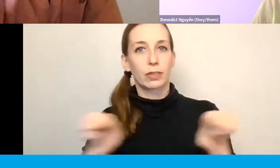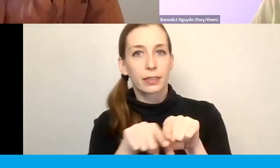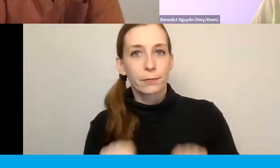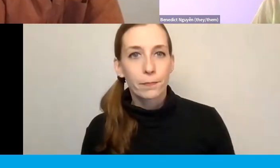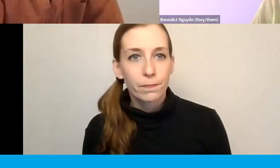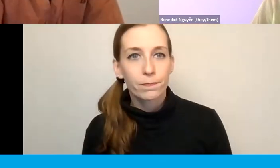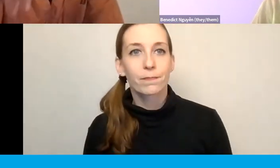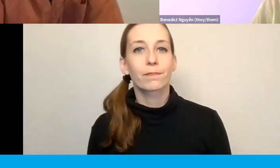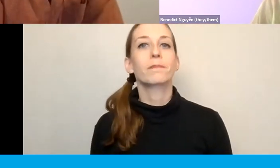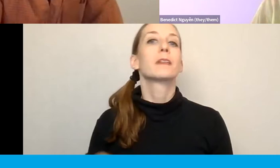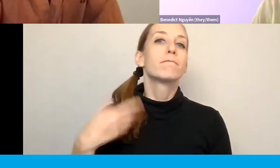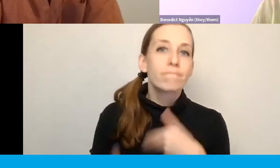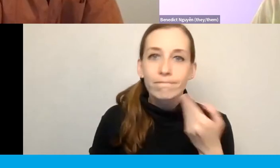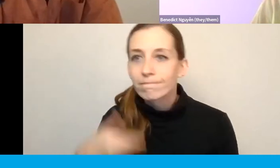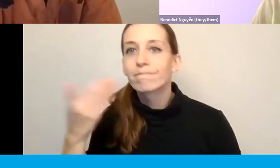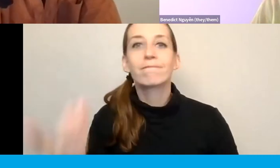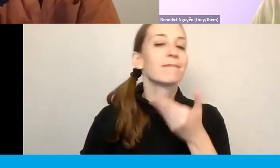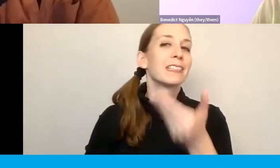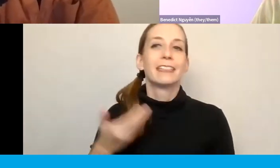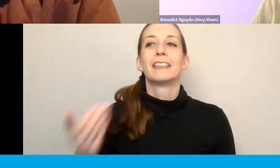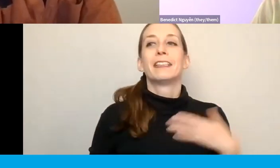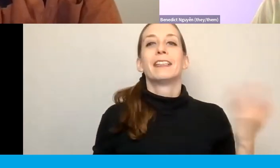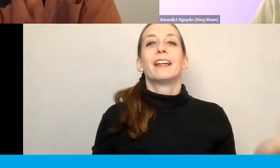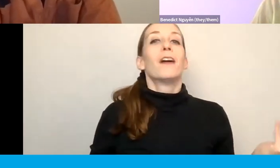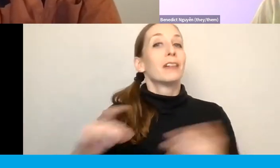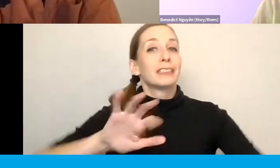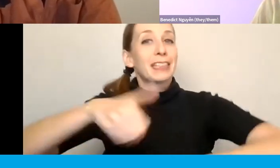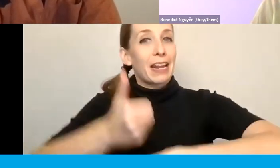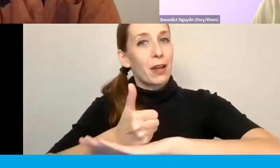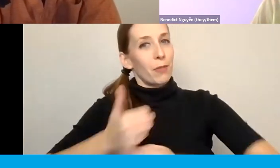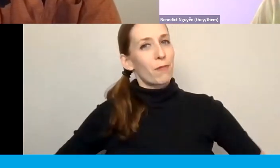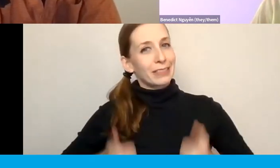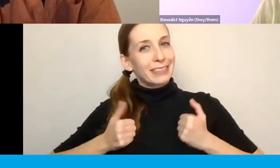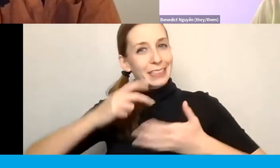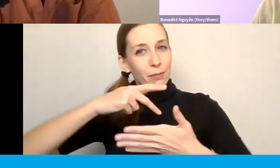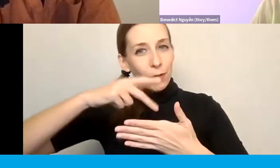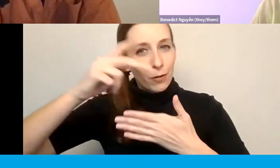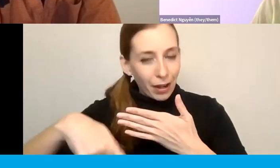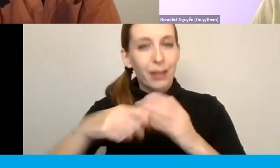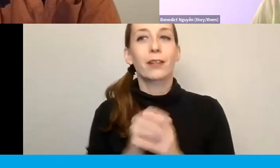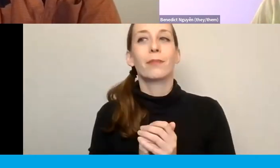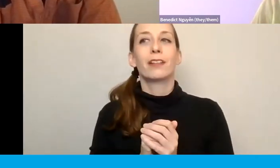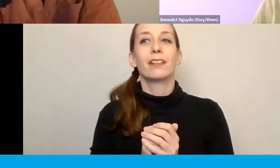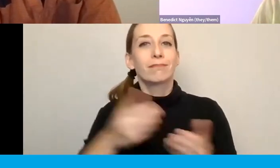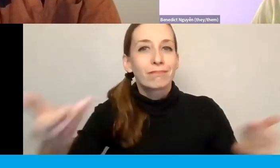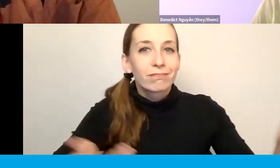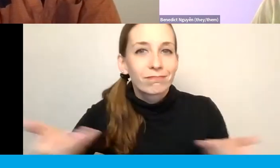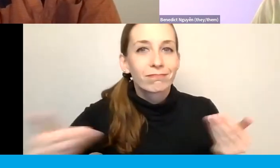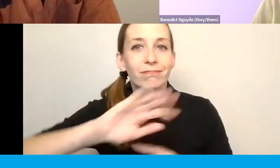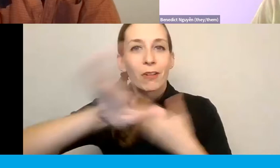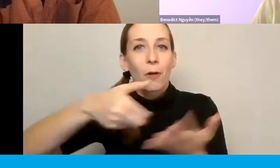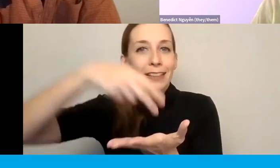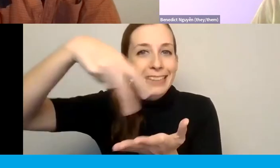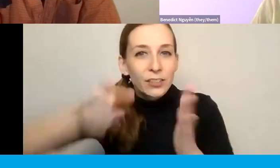Fast forward, we set up a residency so that I could be in the space with my artist or with the collaborators that I'm working with.